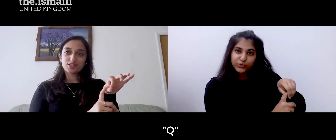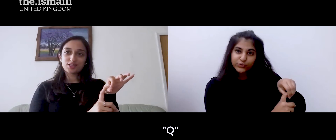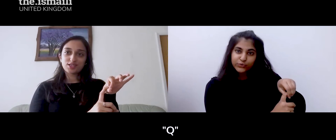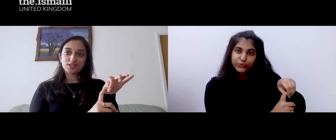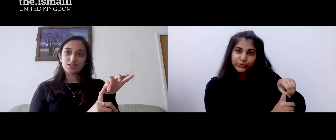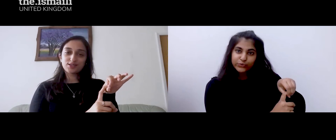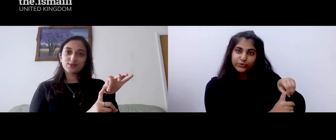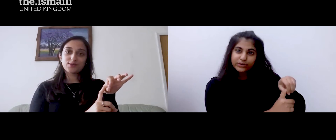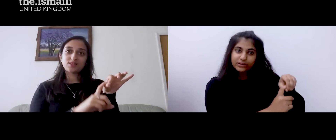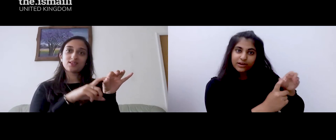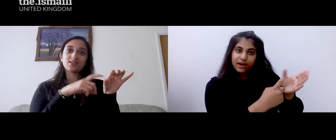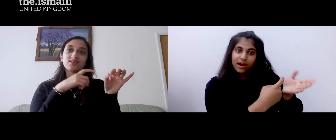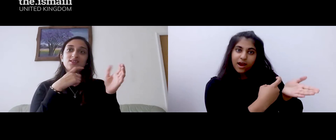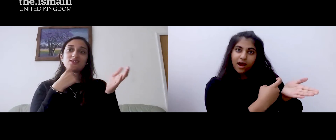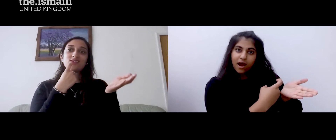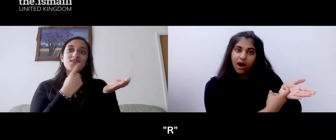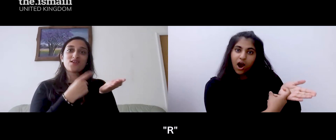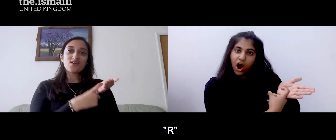Q,